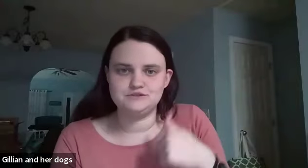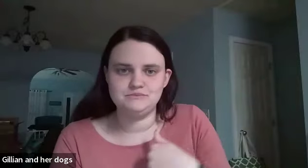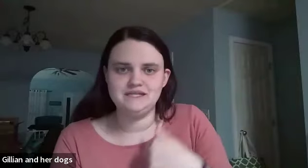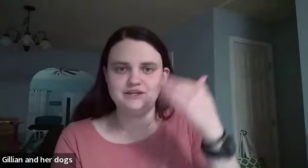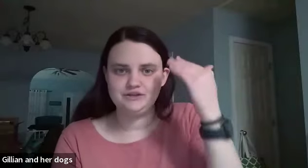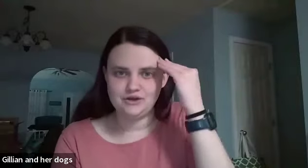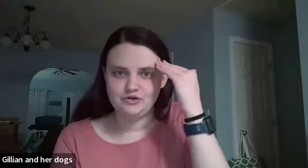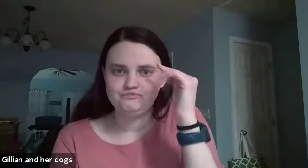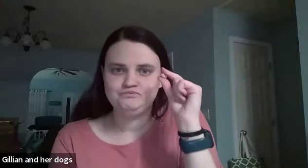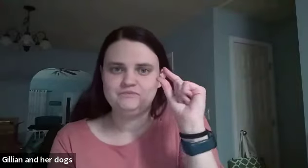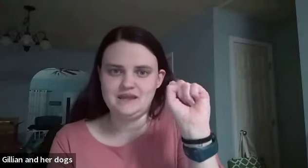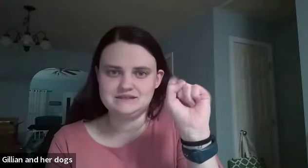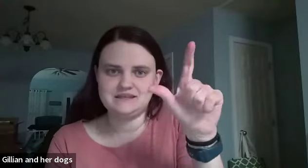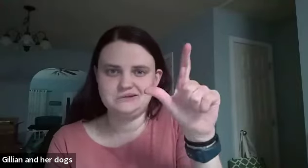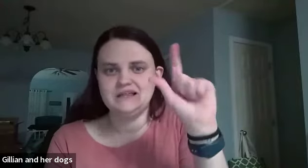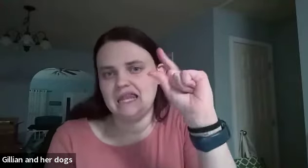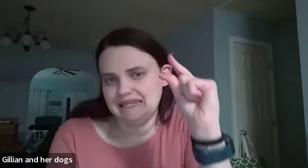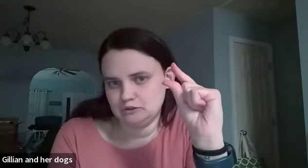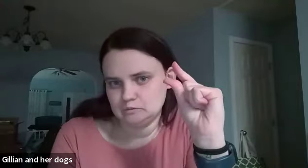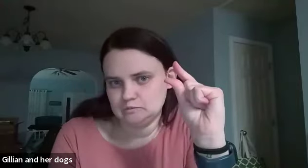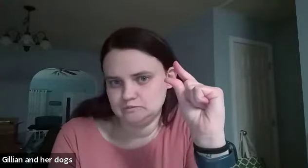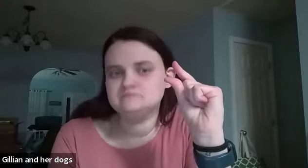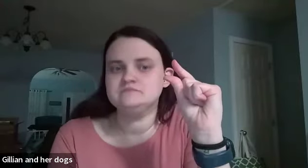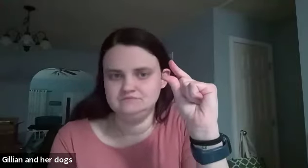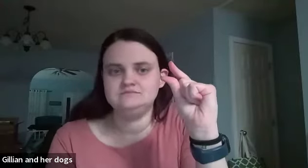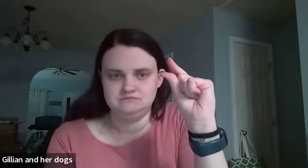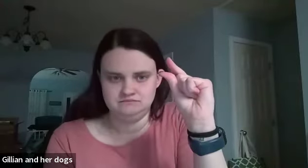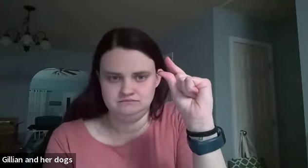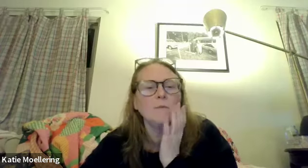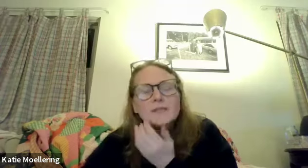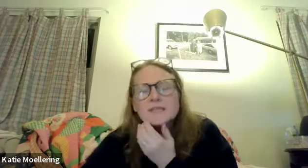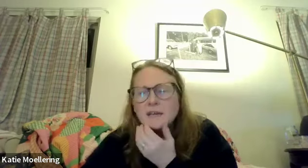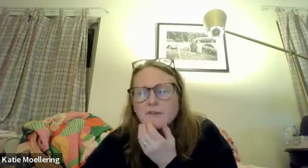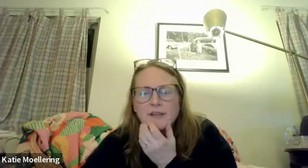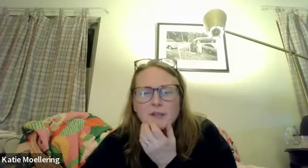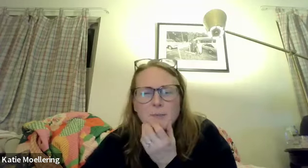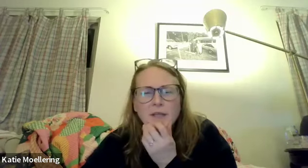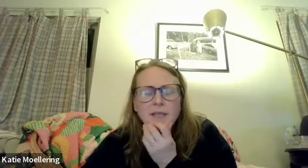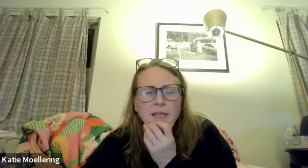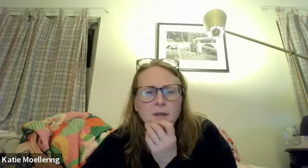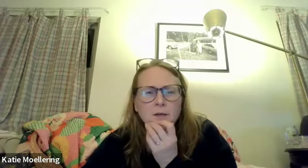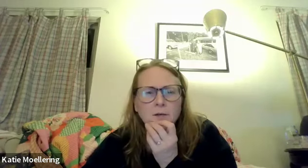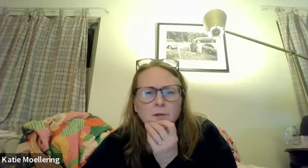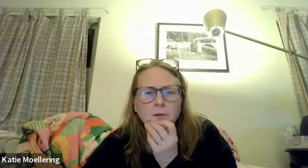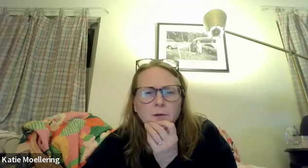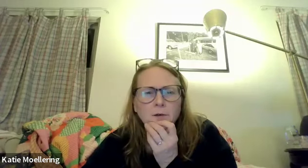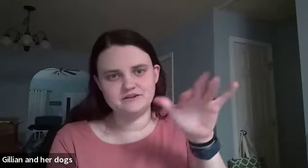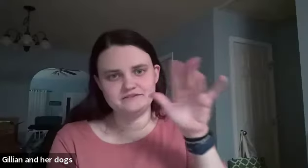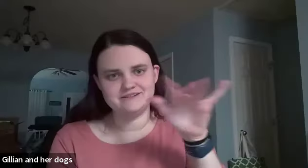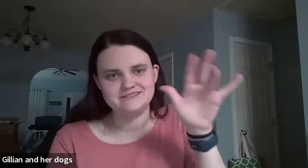It's me, no, ASL, little. And then what is the sign for fingerspell again? You wiggle your fingers. You